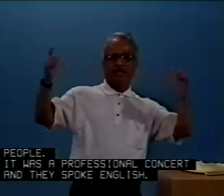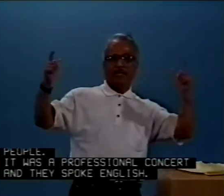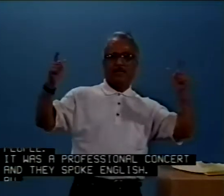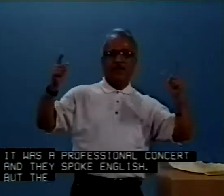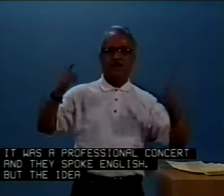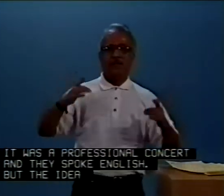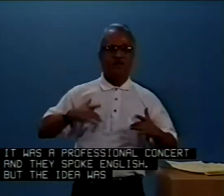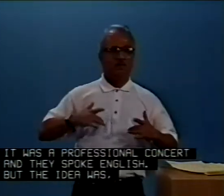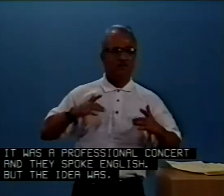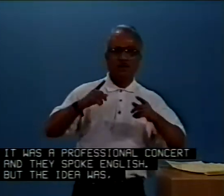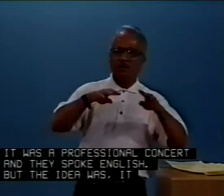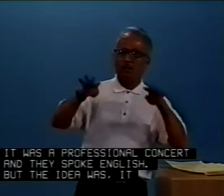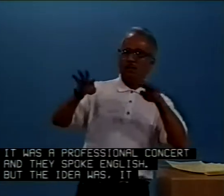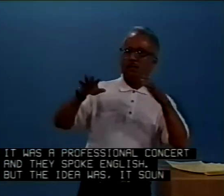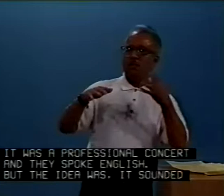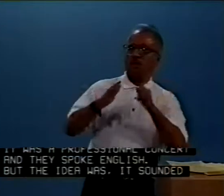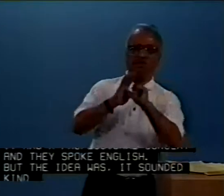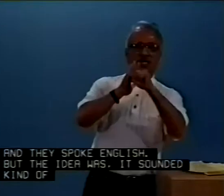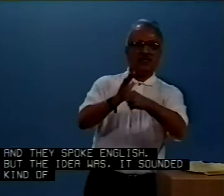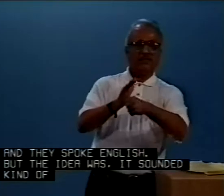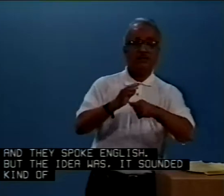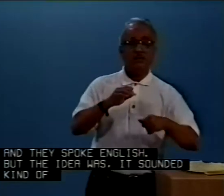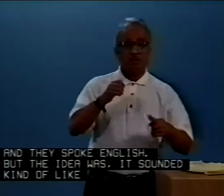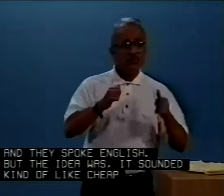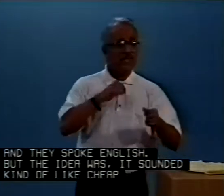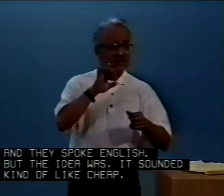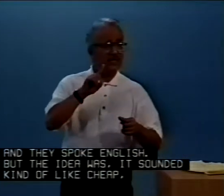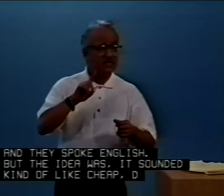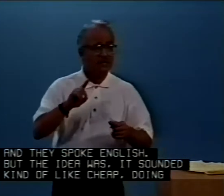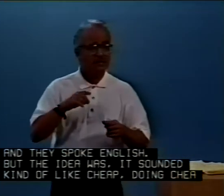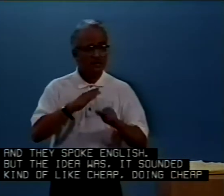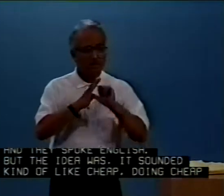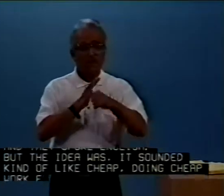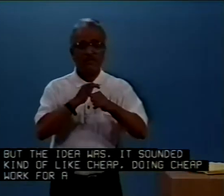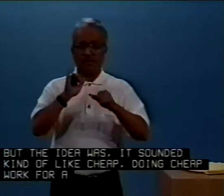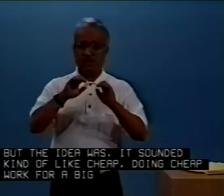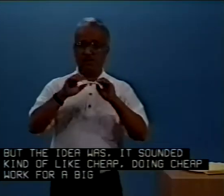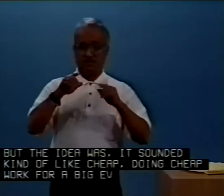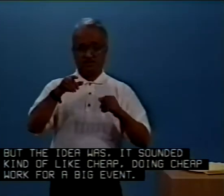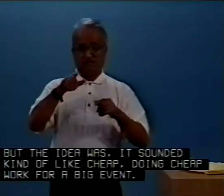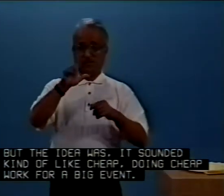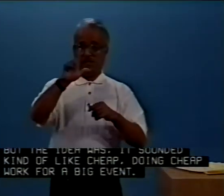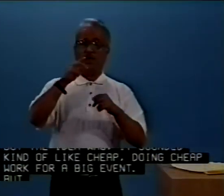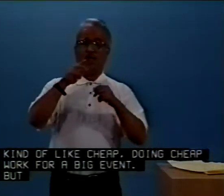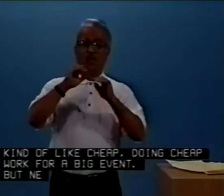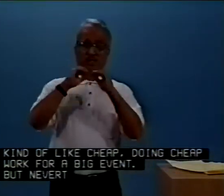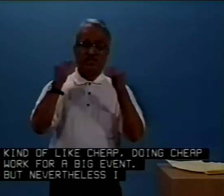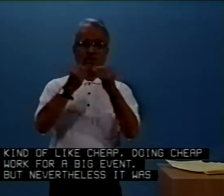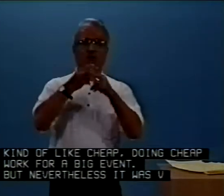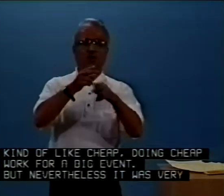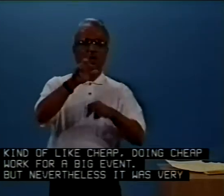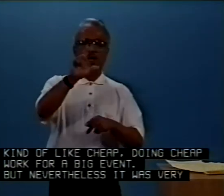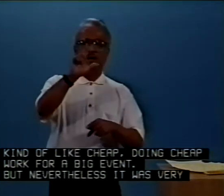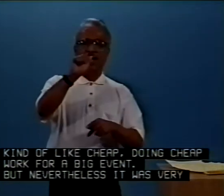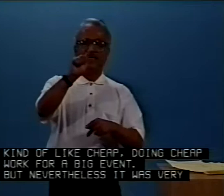cheap, doing cheap work for a big event, but nevertheless, it was very impressive, and I did it. I was very impressed with that organization